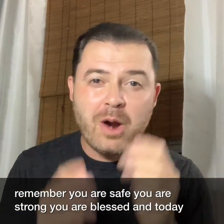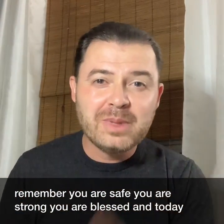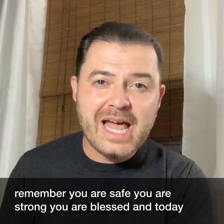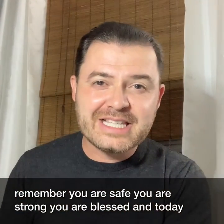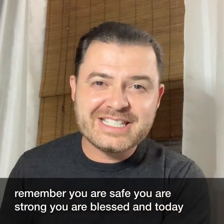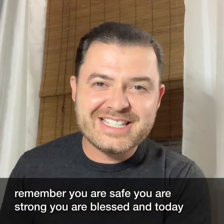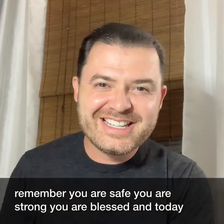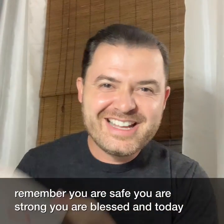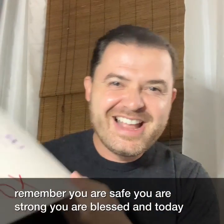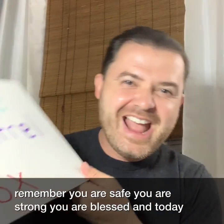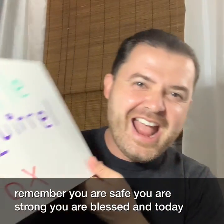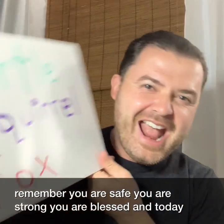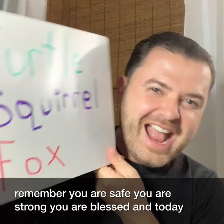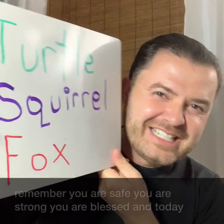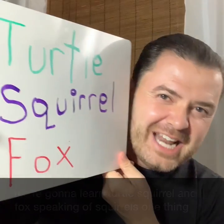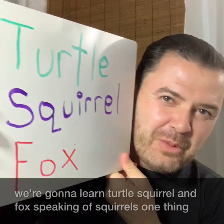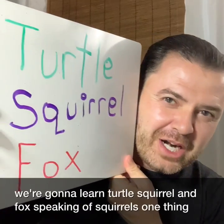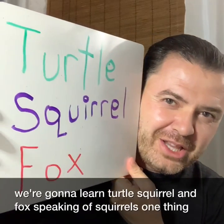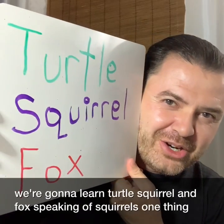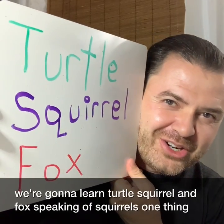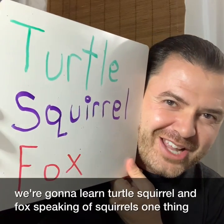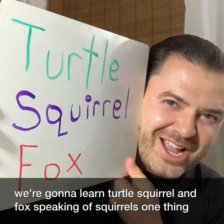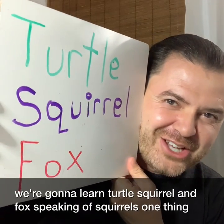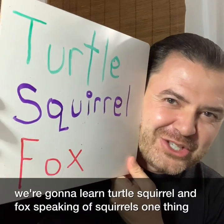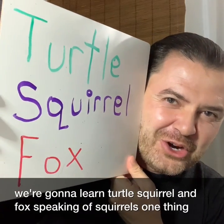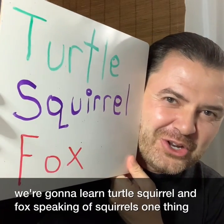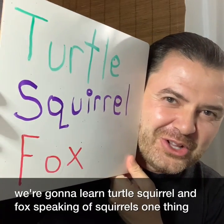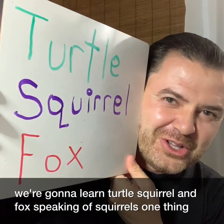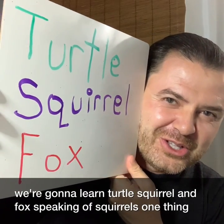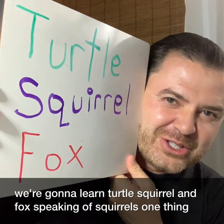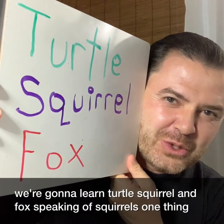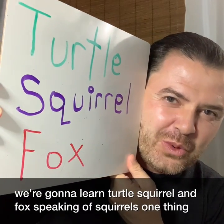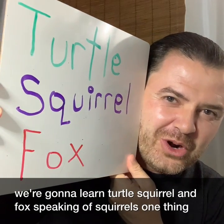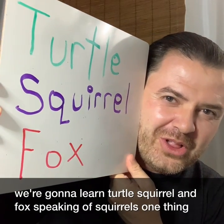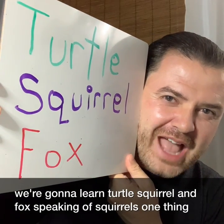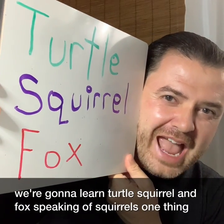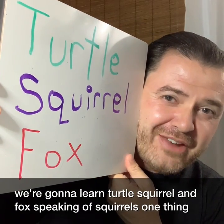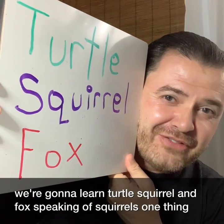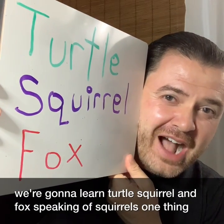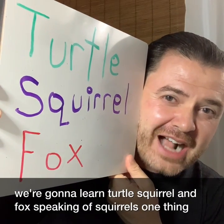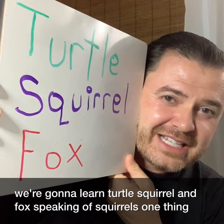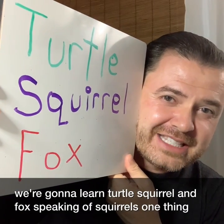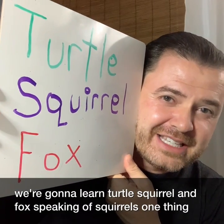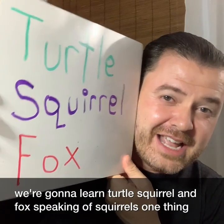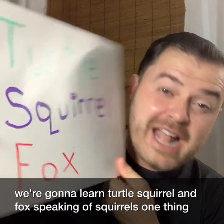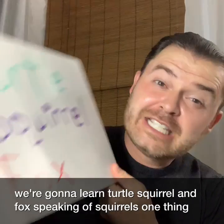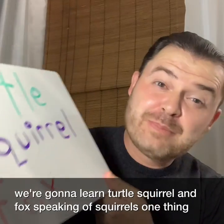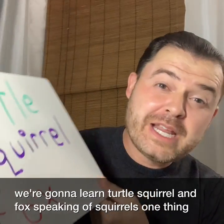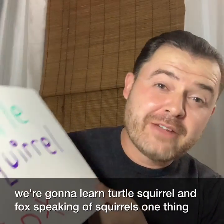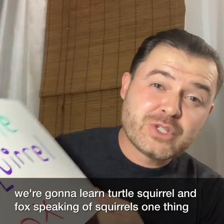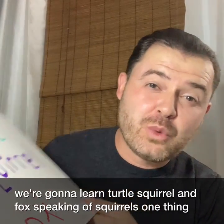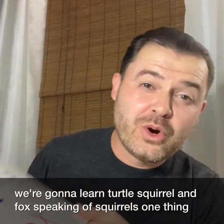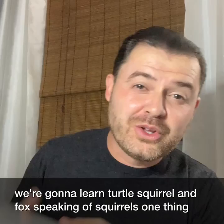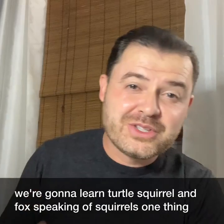blessed. And today we're gonna learn turtle, squirrel, and fox. Speaking of squirrels,